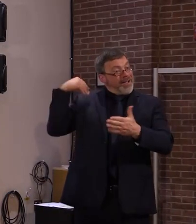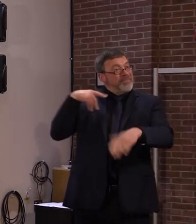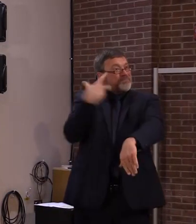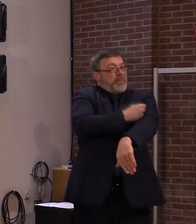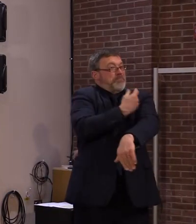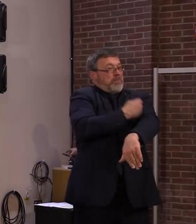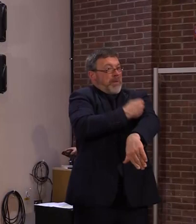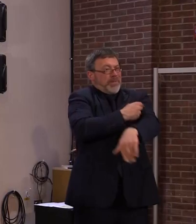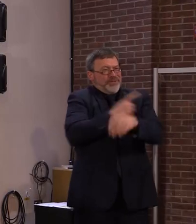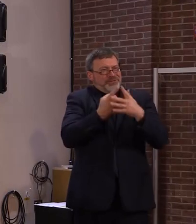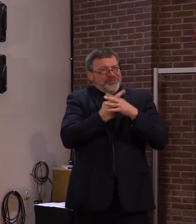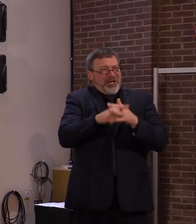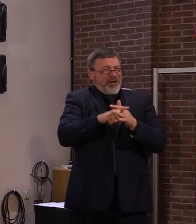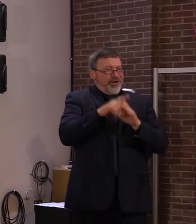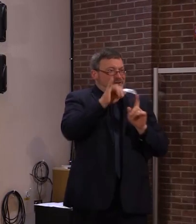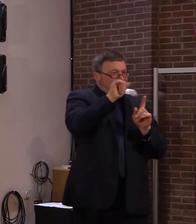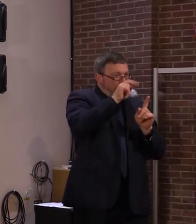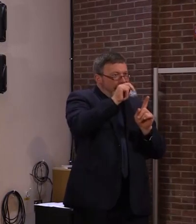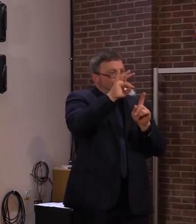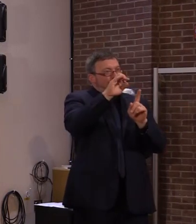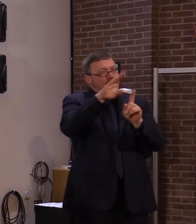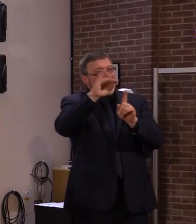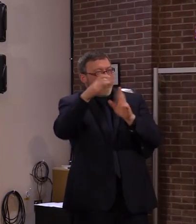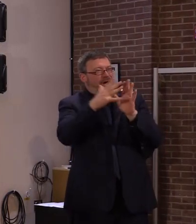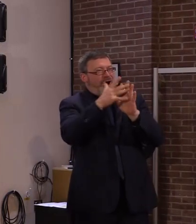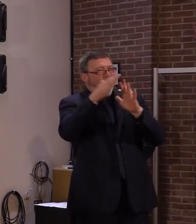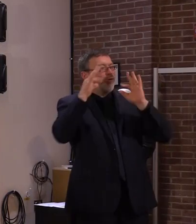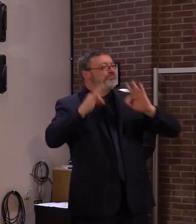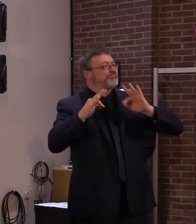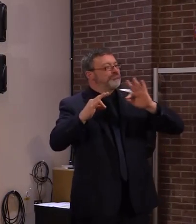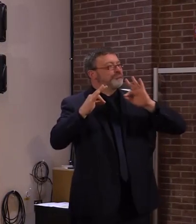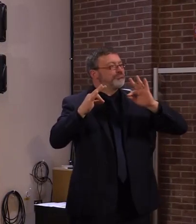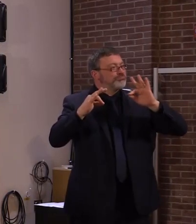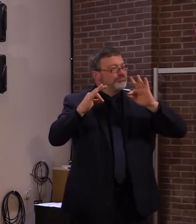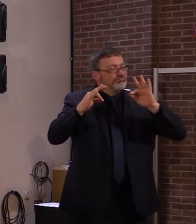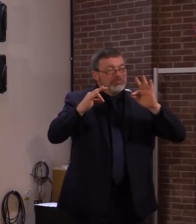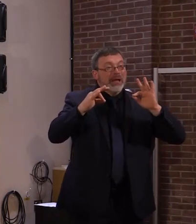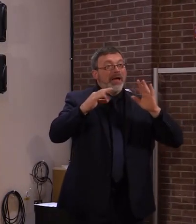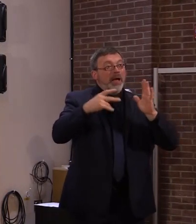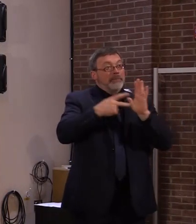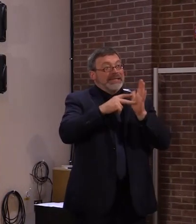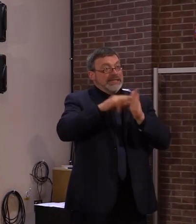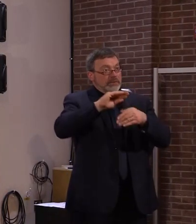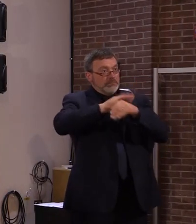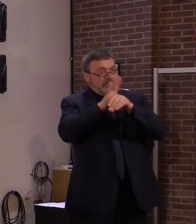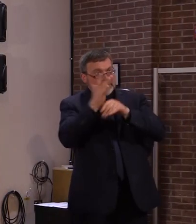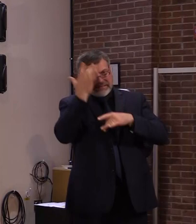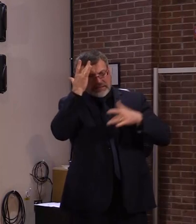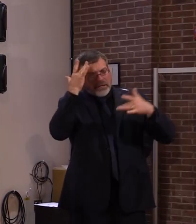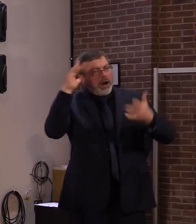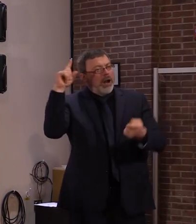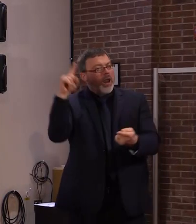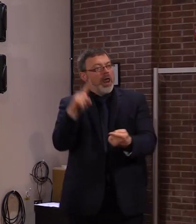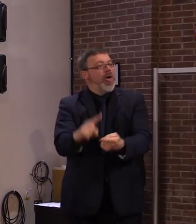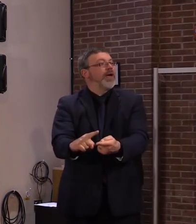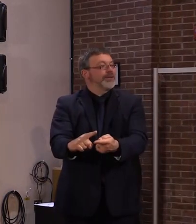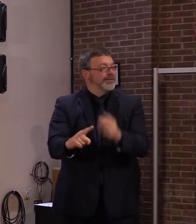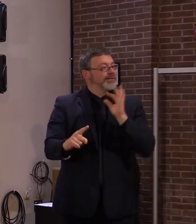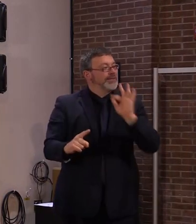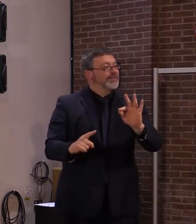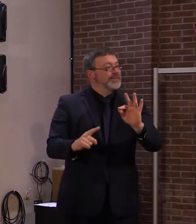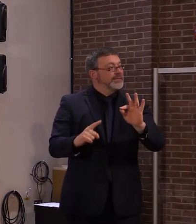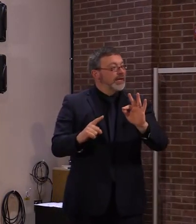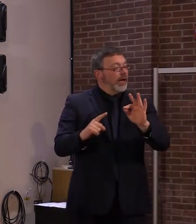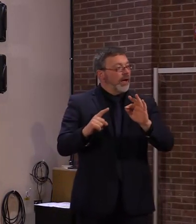severe illnesses and, importantly, more people alive today. But this also means that not many people got